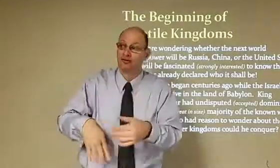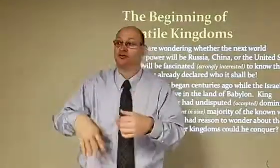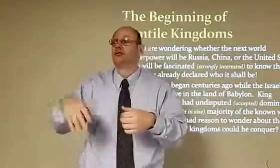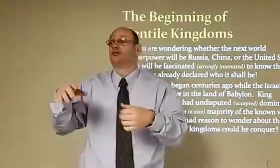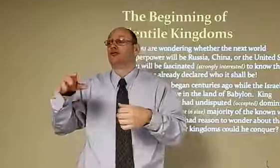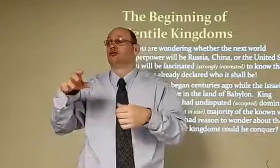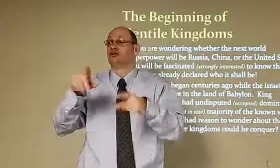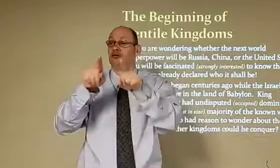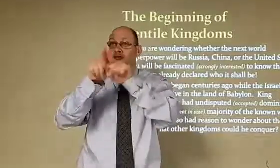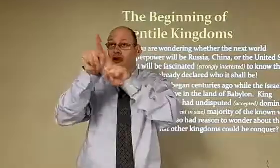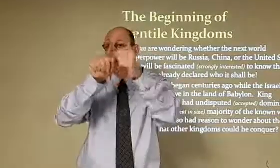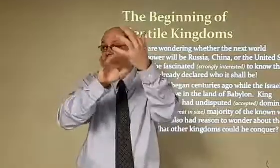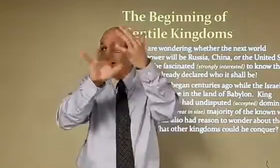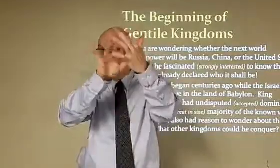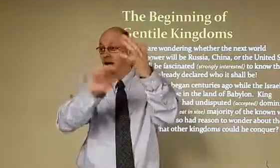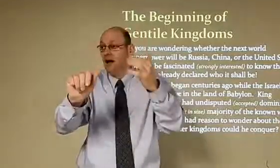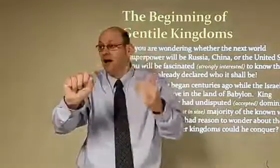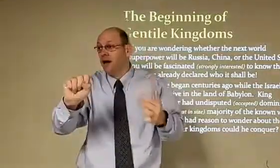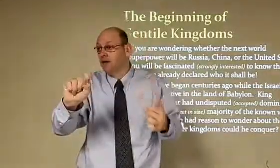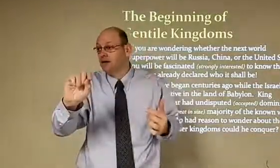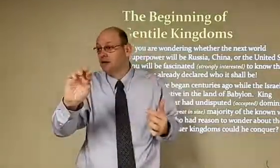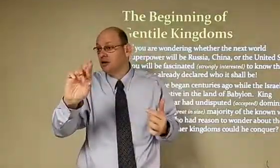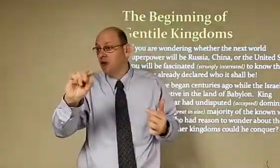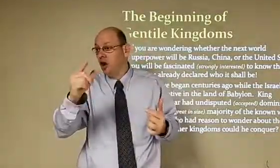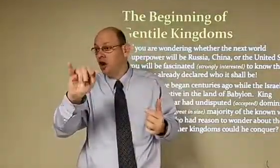those that were wise men, studied the stars and so forth,